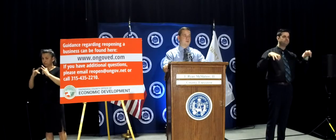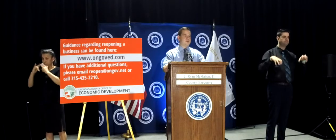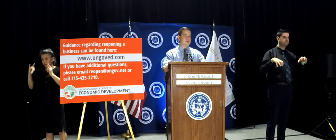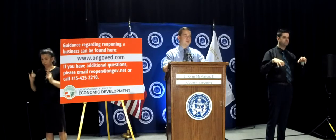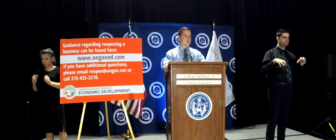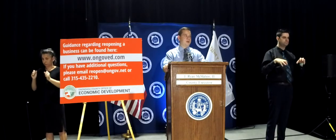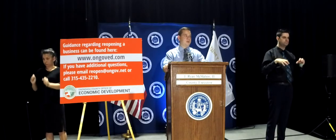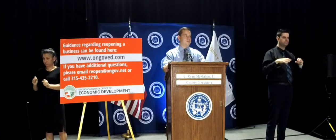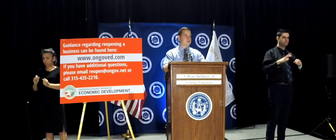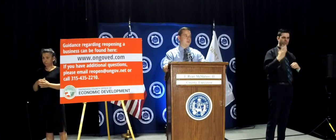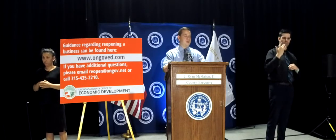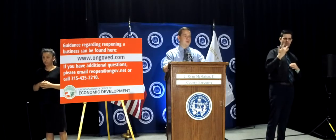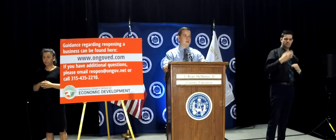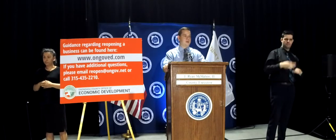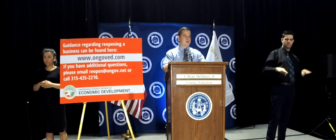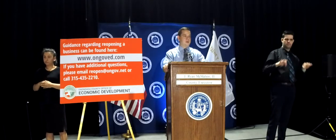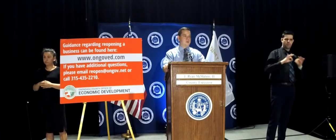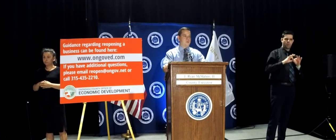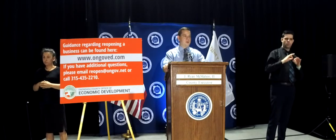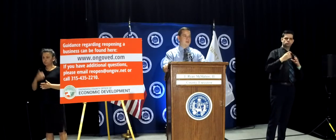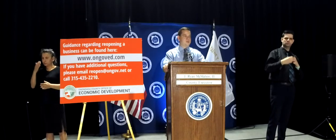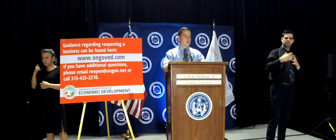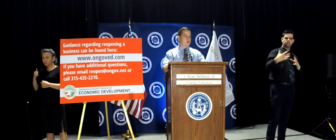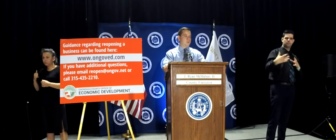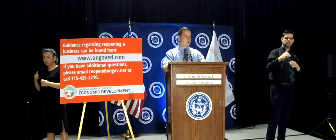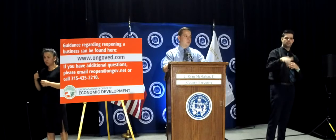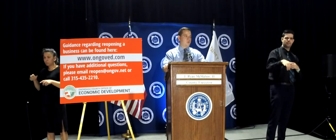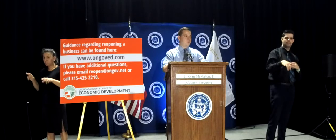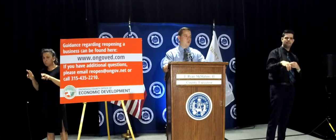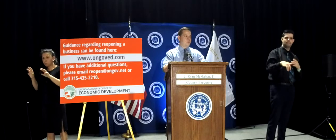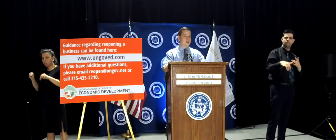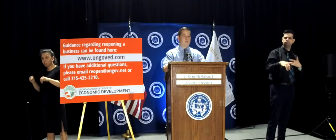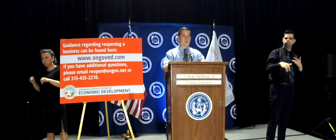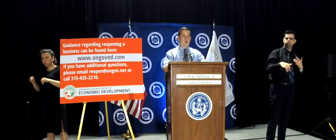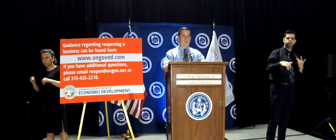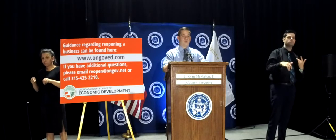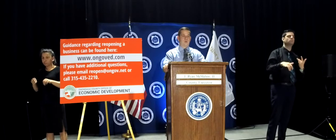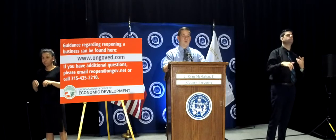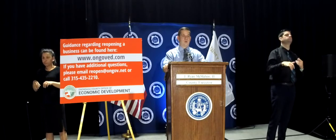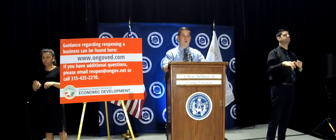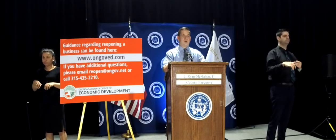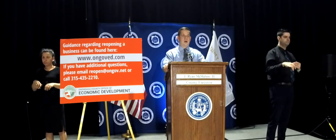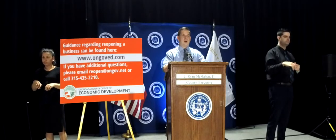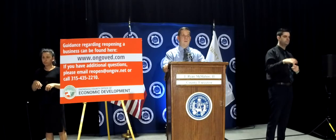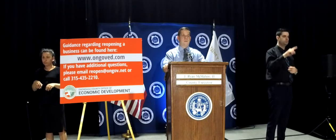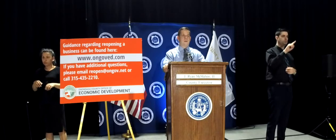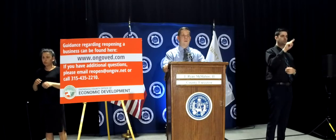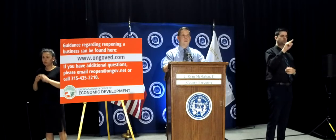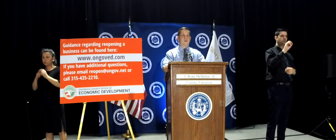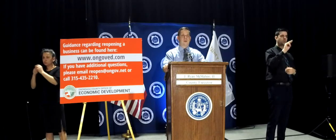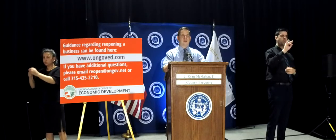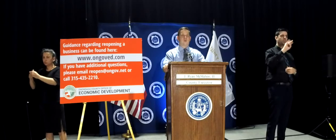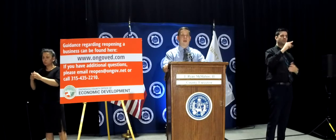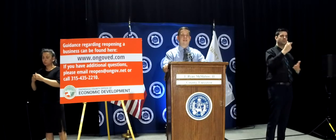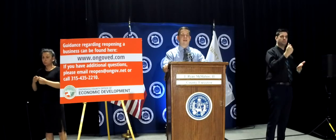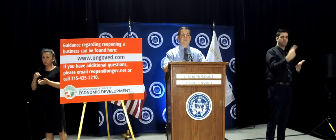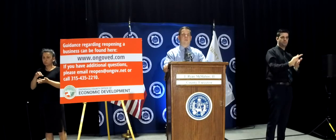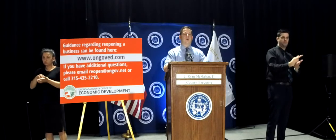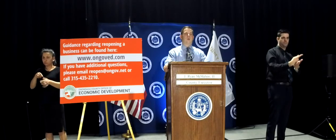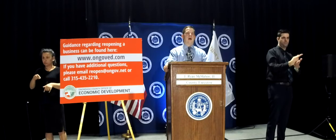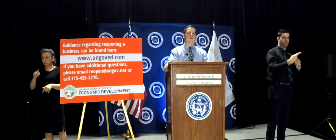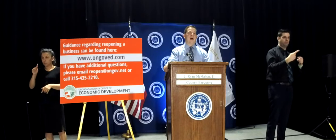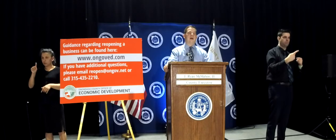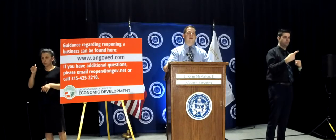expand outdoor seating, depending on the municipality, you may need zoning board approval, planning board approval. There's a lot of red